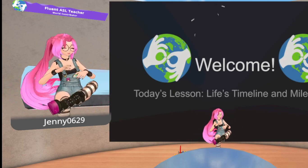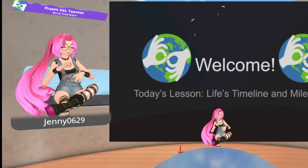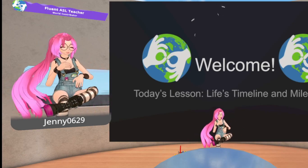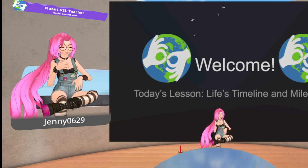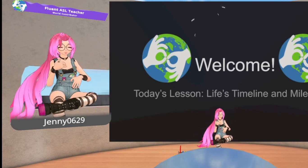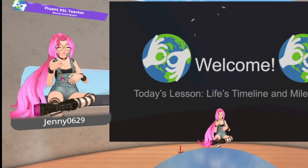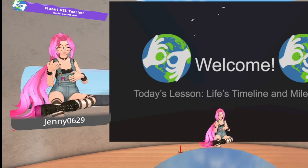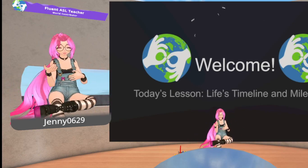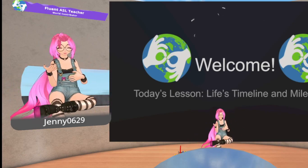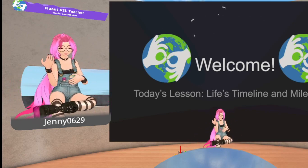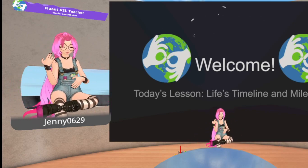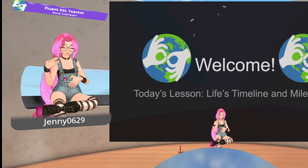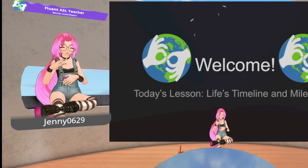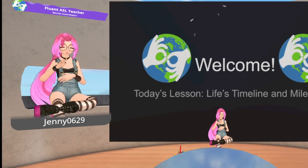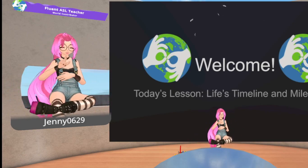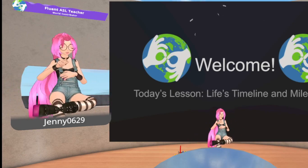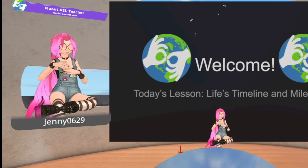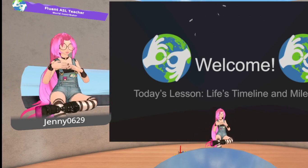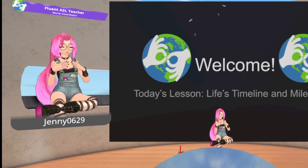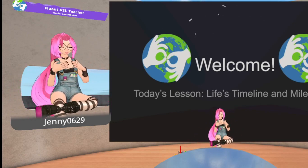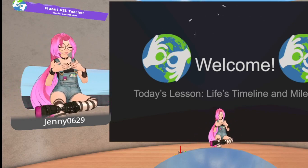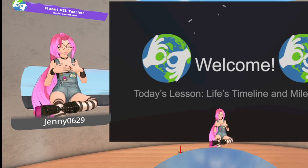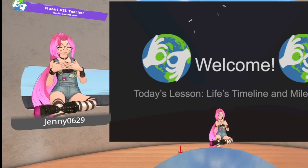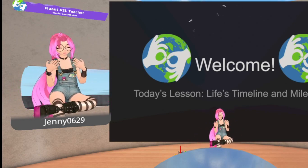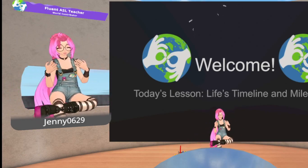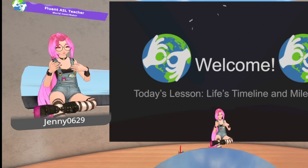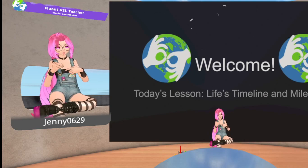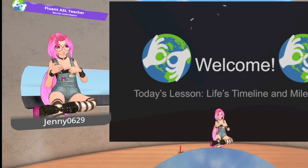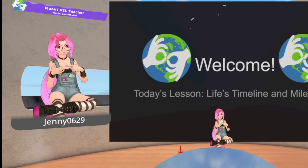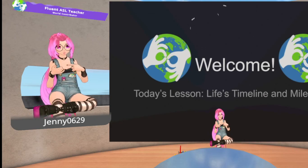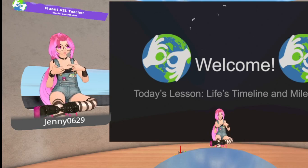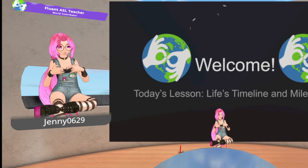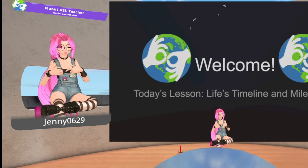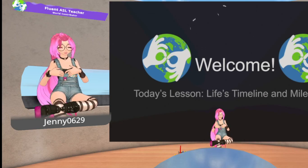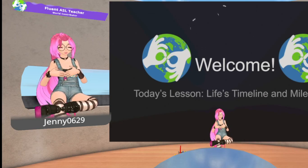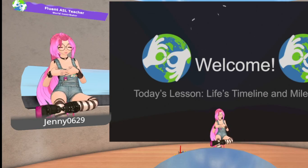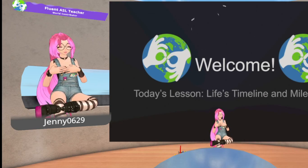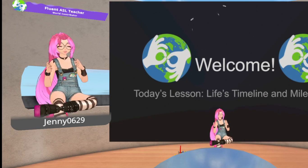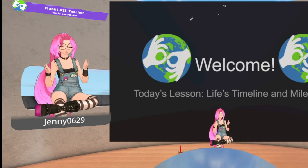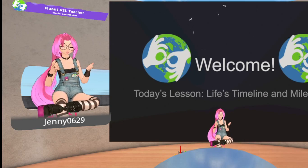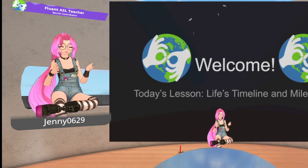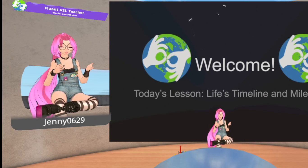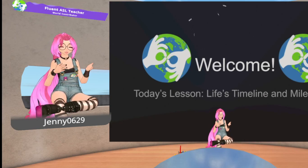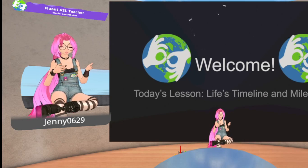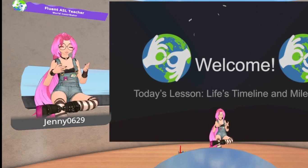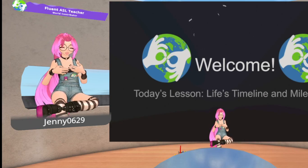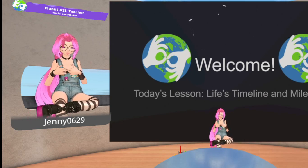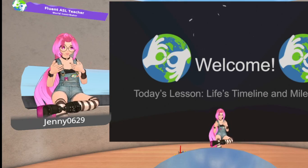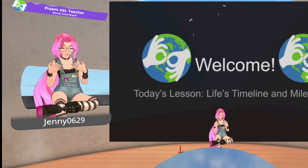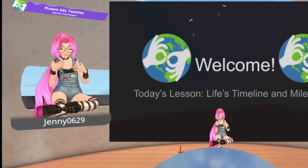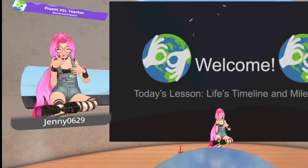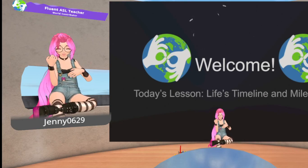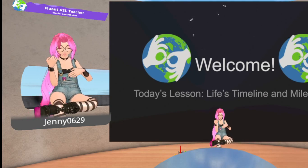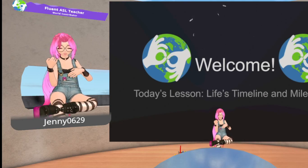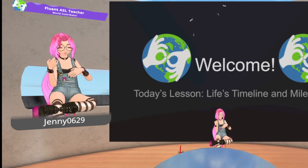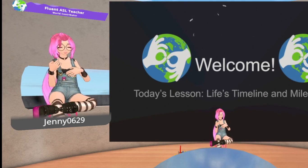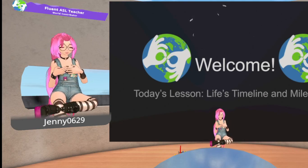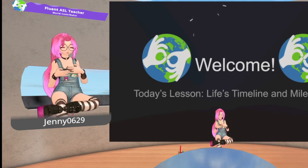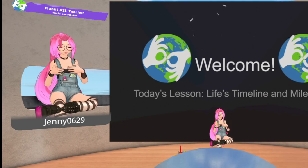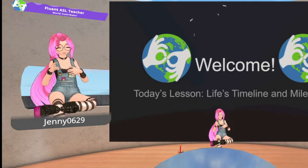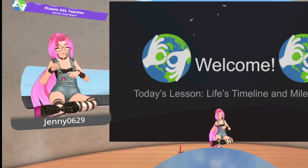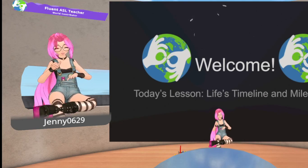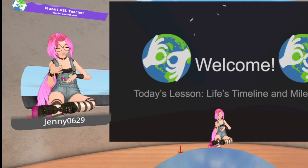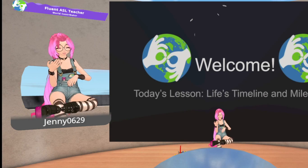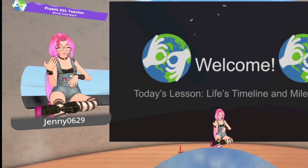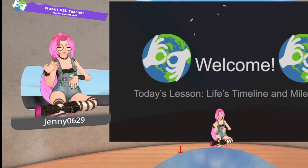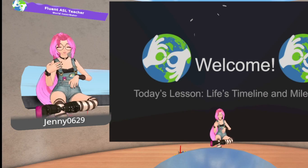It's what I said about before of being blunt. There's also a big culture of being open, and I think a lot of that becomes